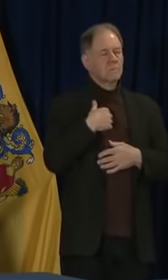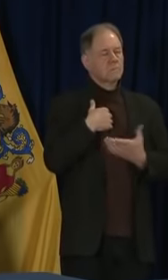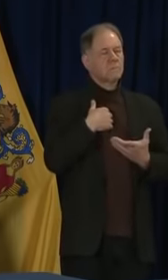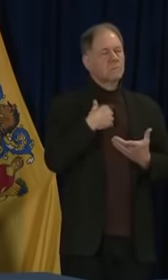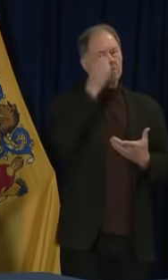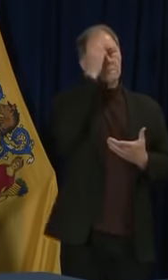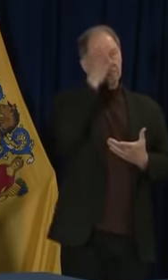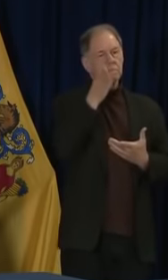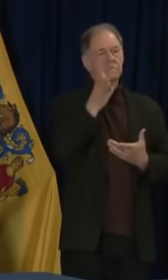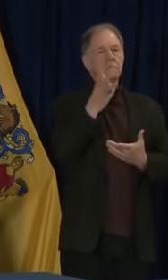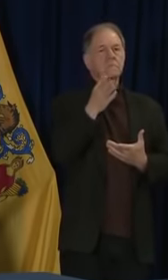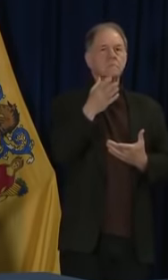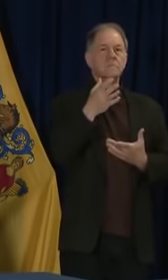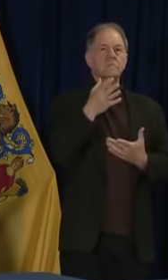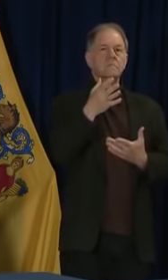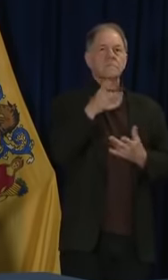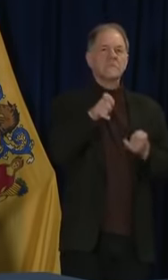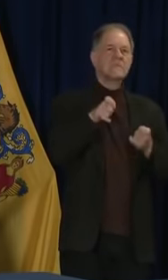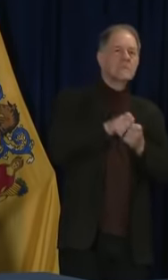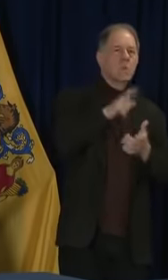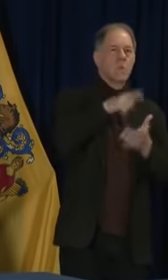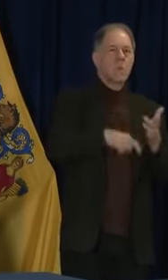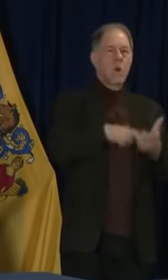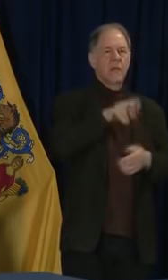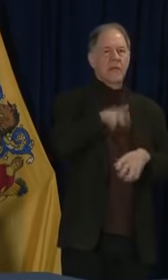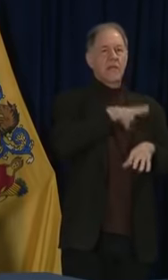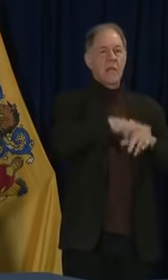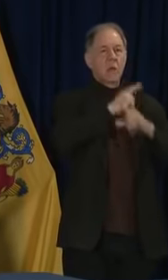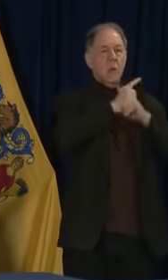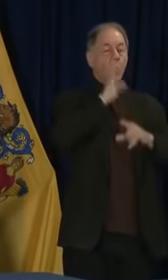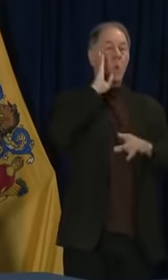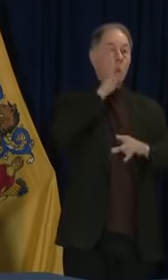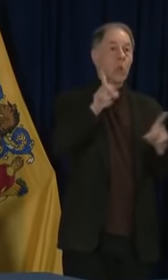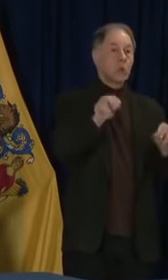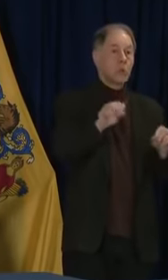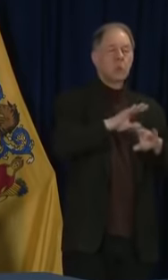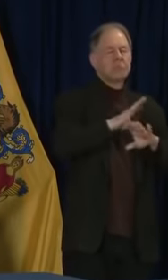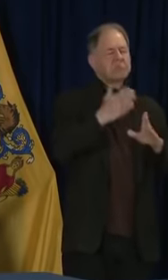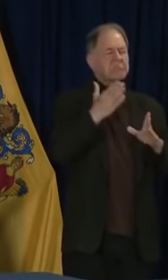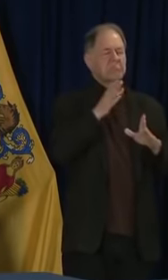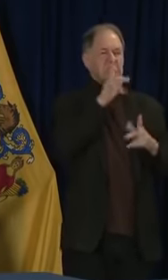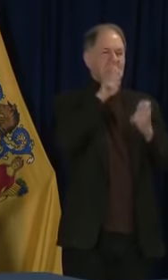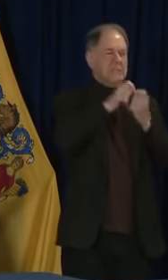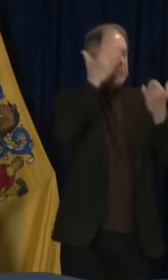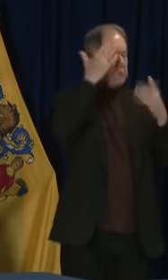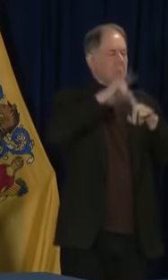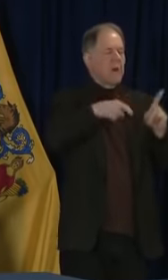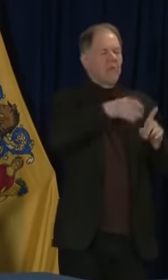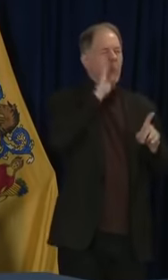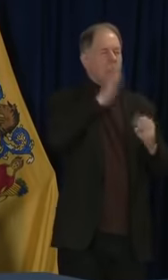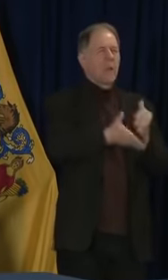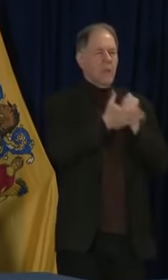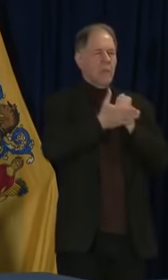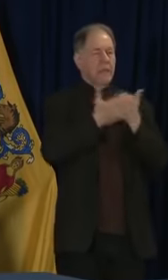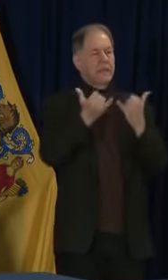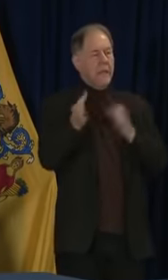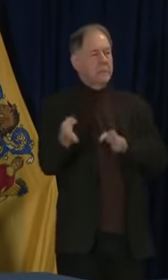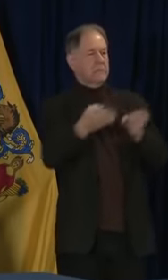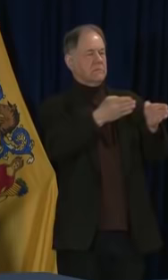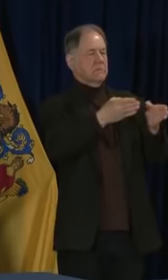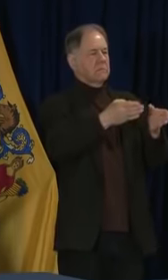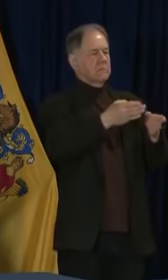today and give you an exact recipe of what they will be doing, but I promise you they will be doing a lot. With that, would love to ask General Beale to